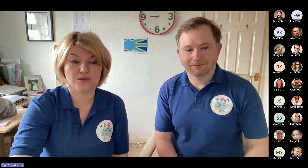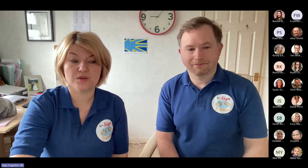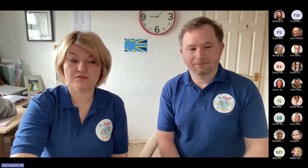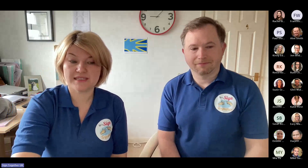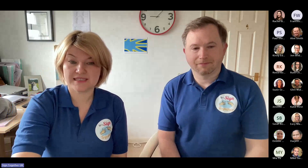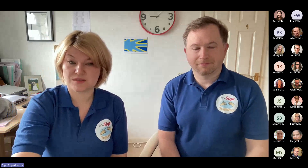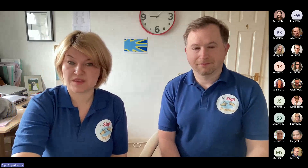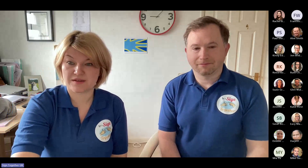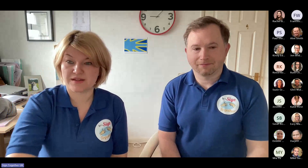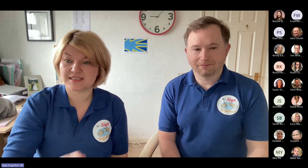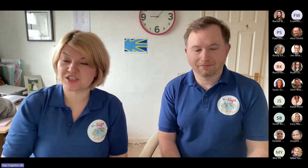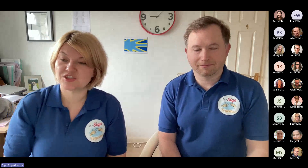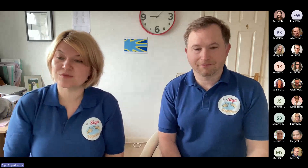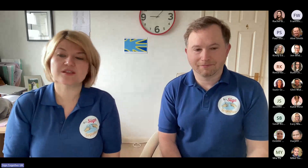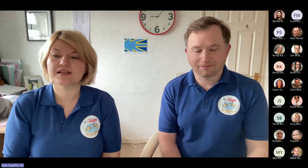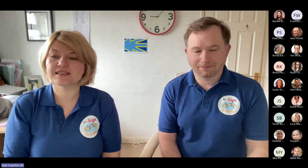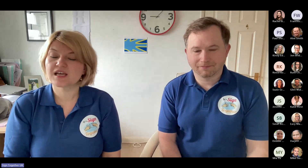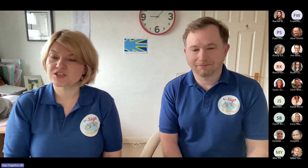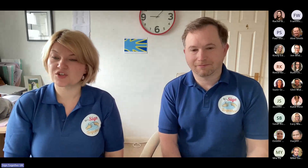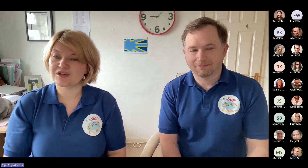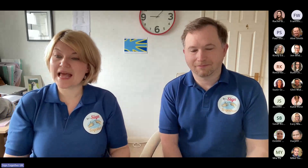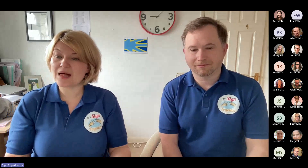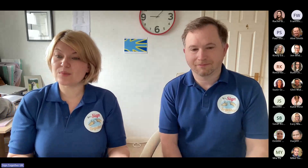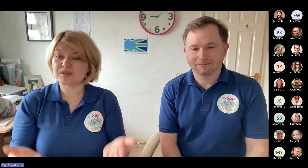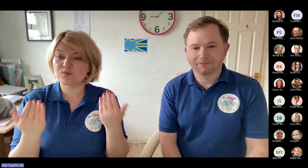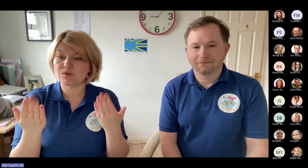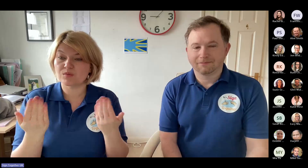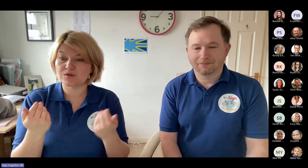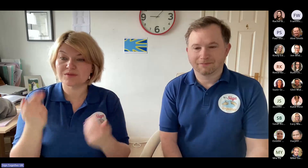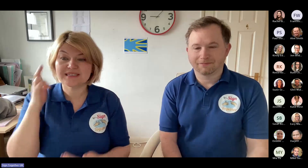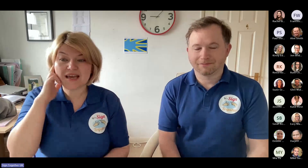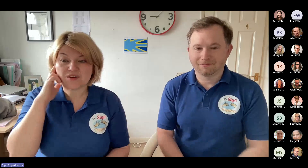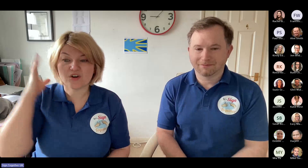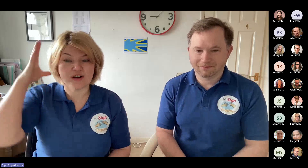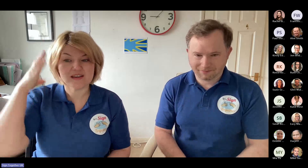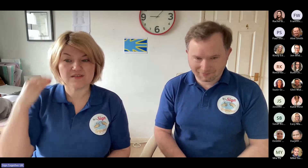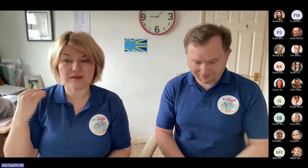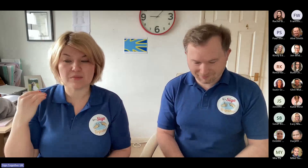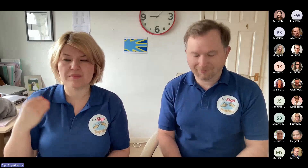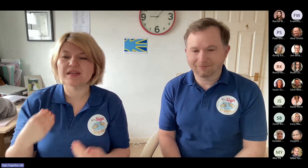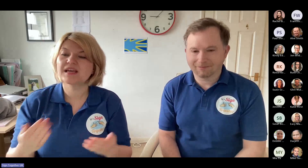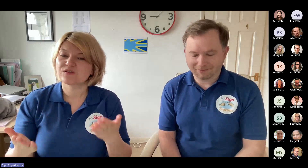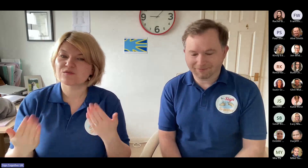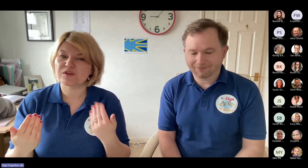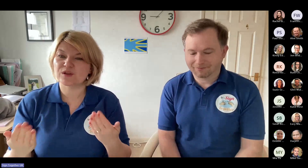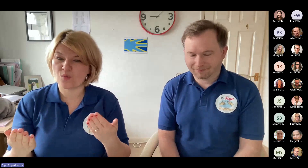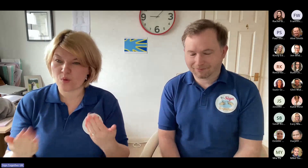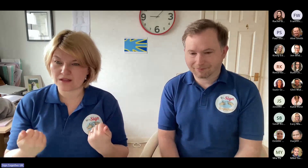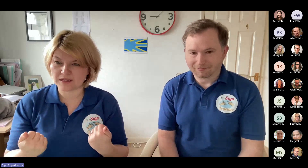few greetings with you and teach you some signs so you can help someone who's deaf or hearing impairment feel